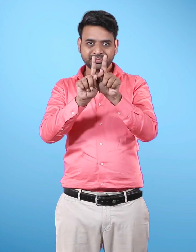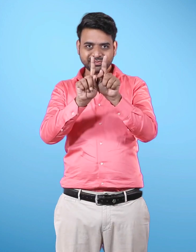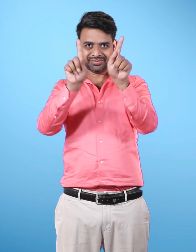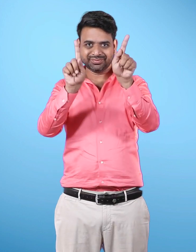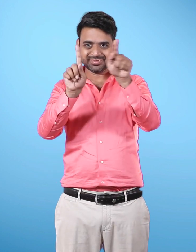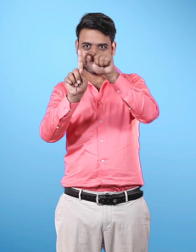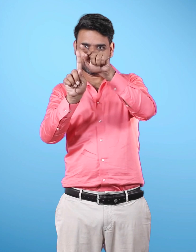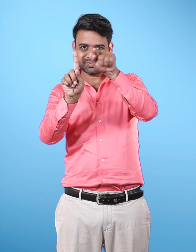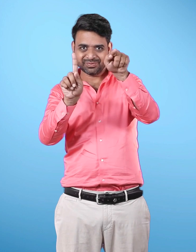filament,